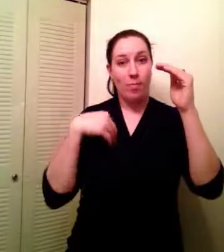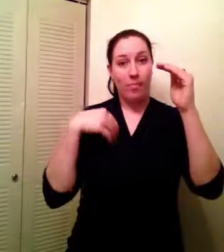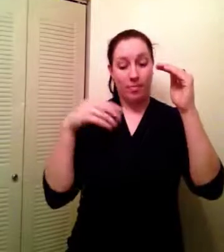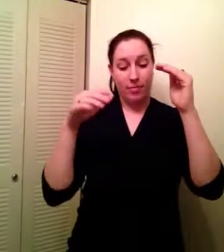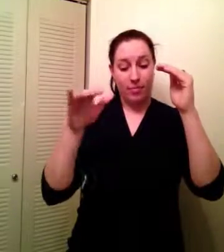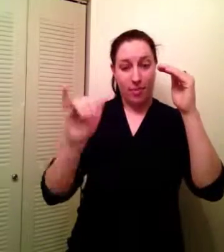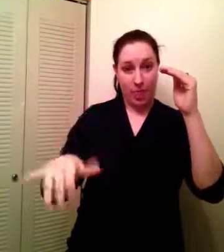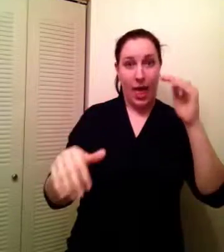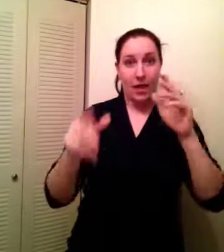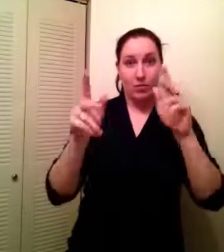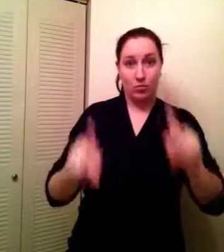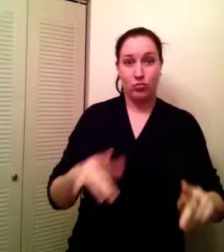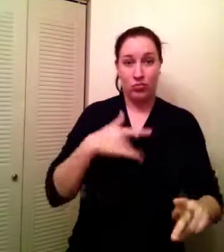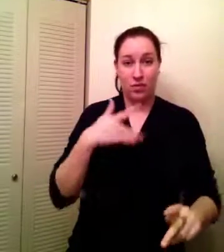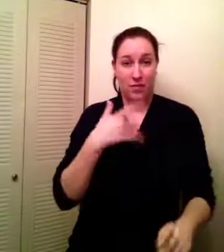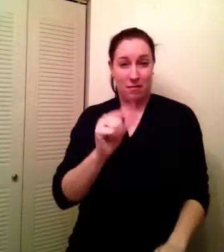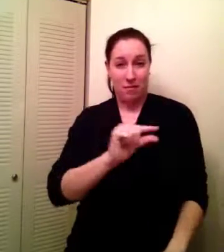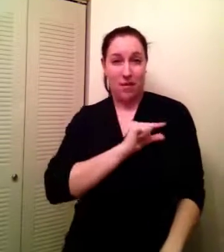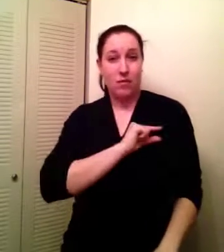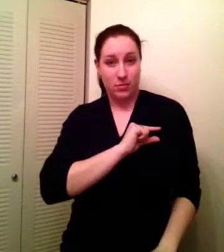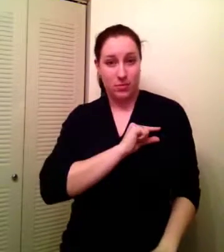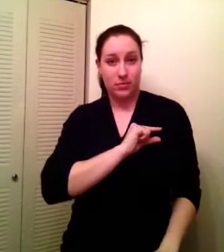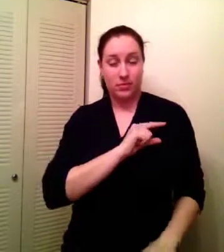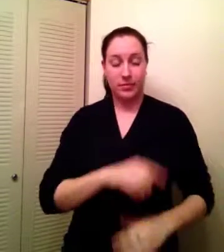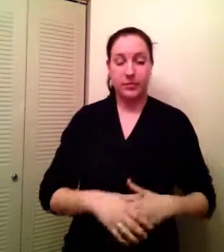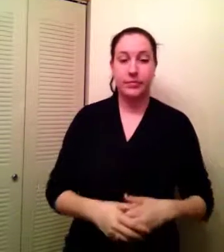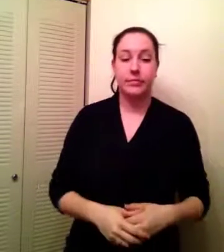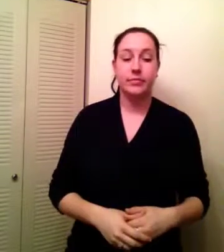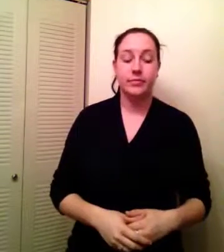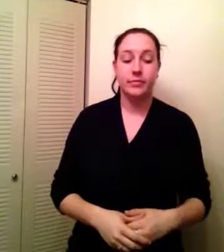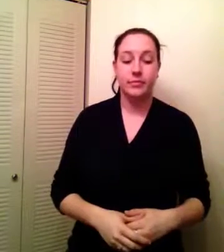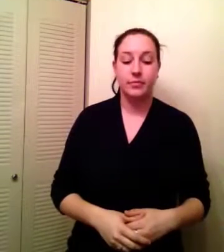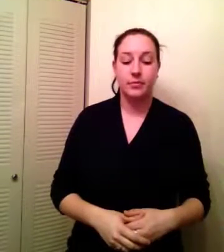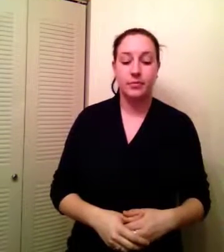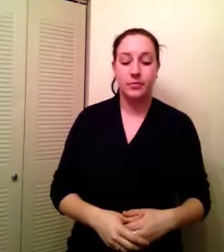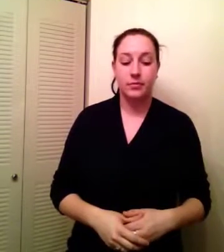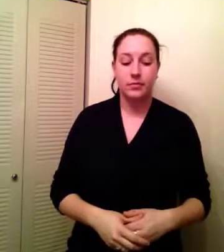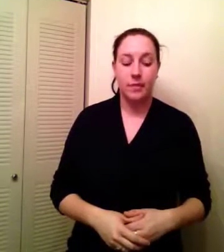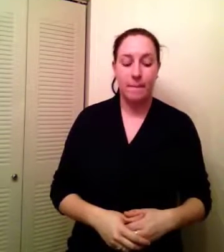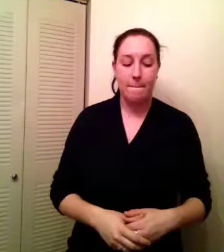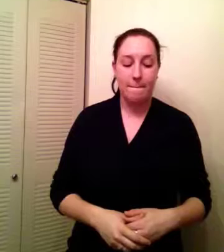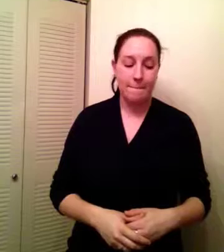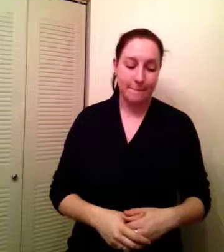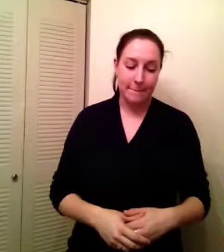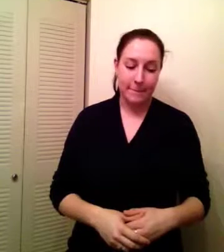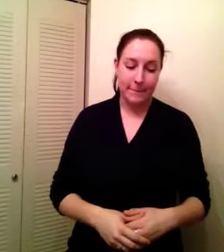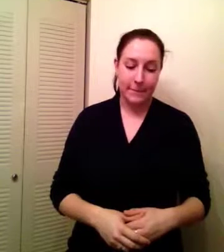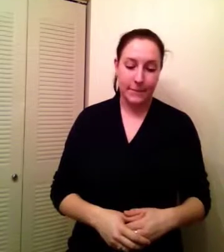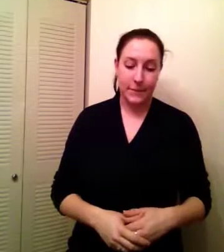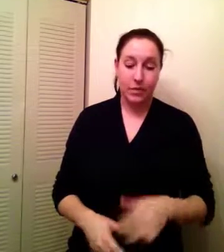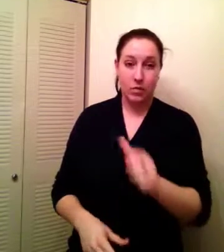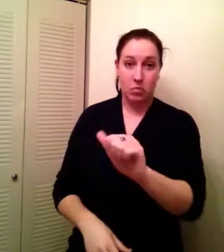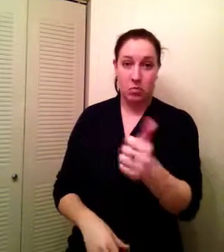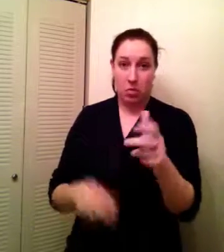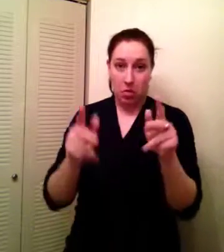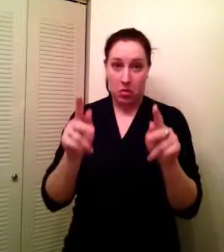part of that conversation. That's the stereotypical way. If you didn't catch that, that plays out. So, other people that benefit, this is all that benefit number